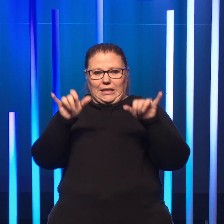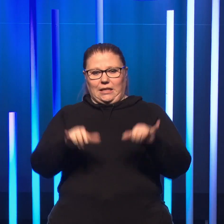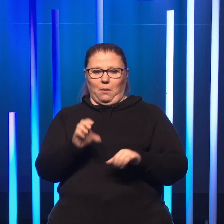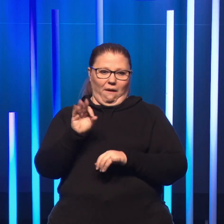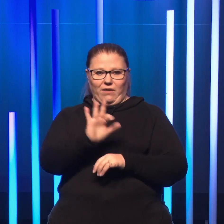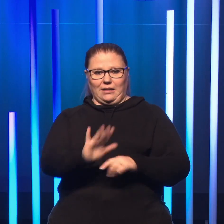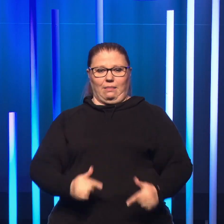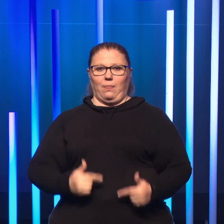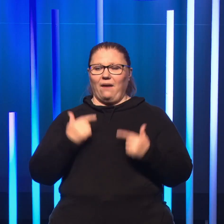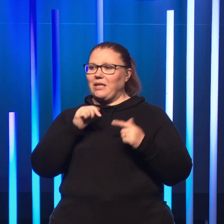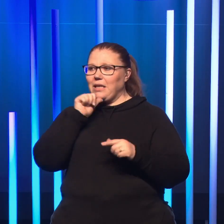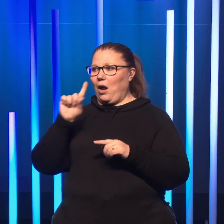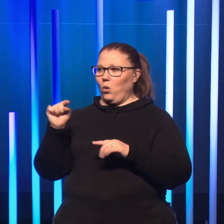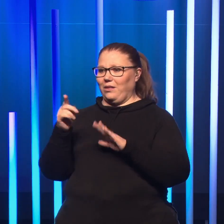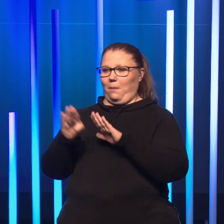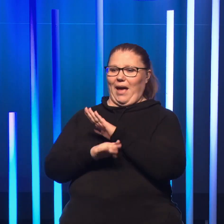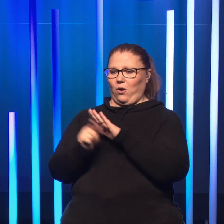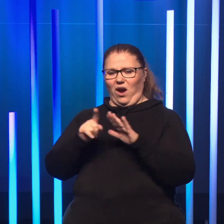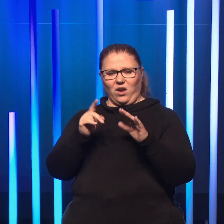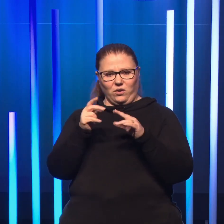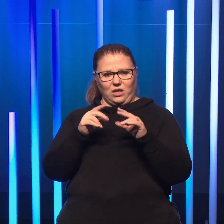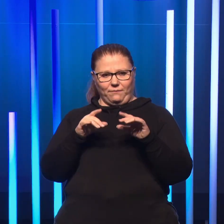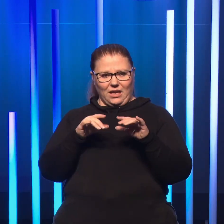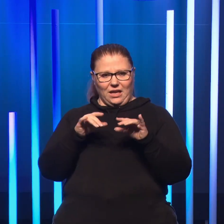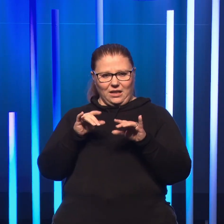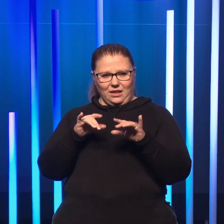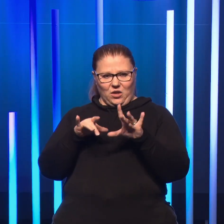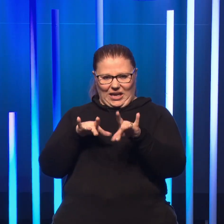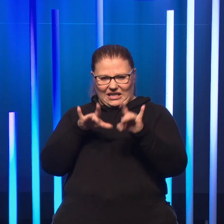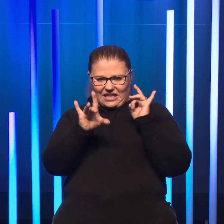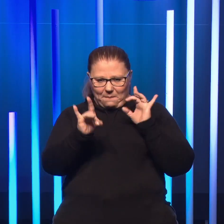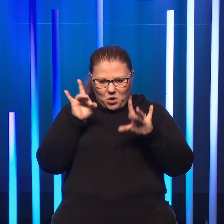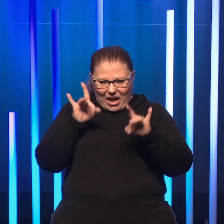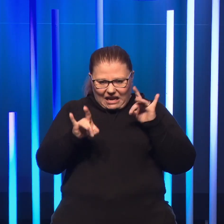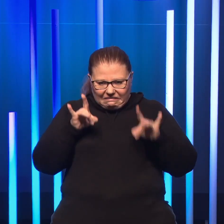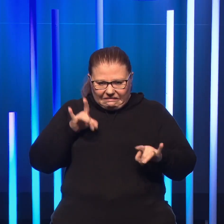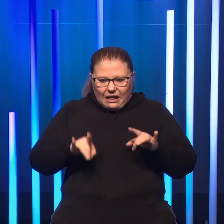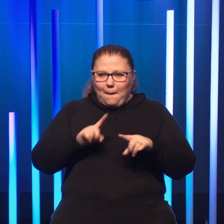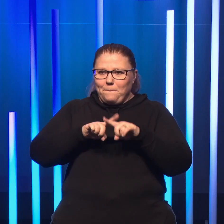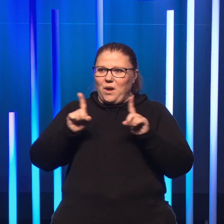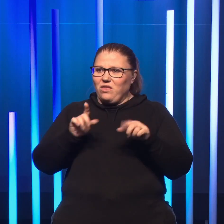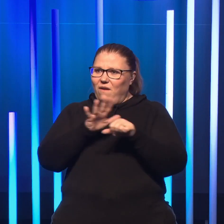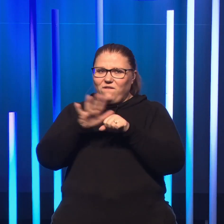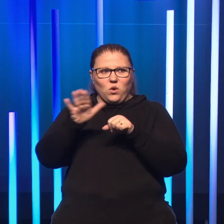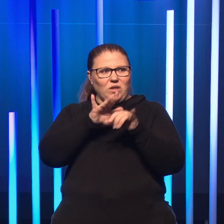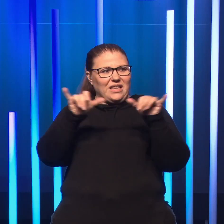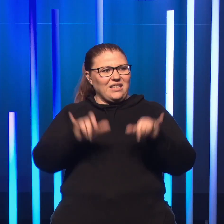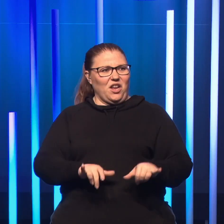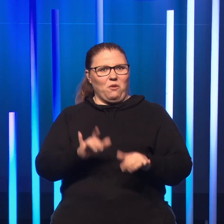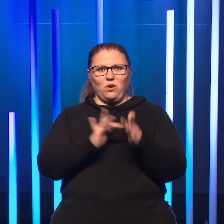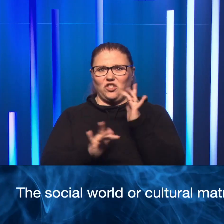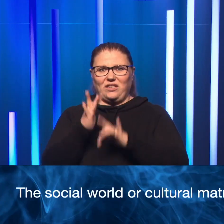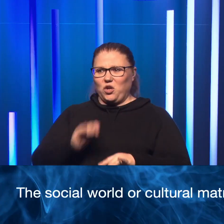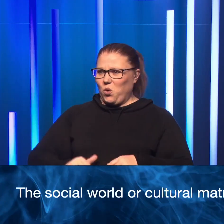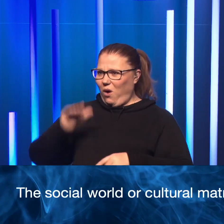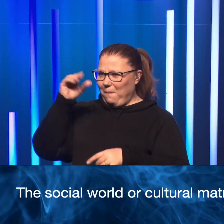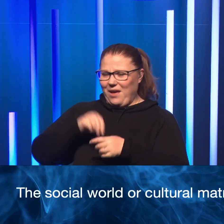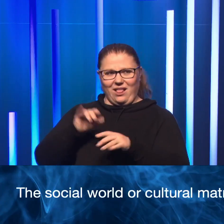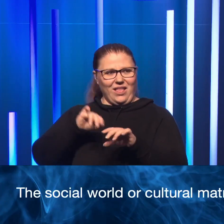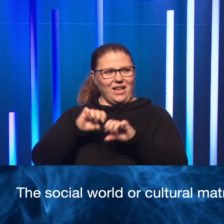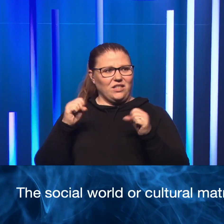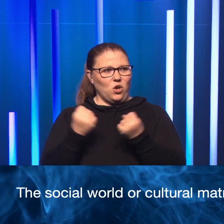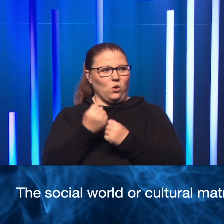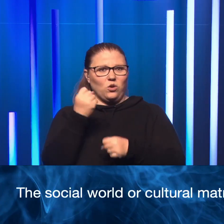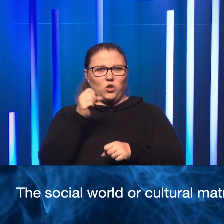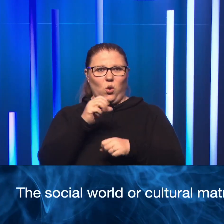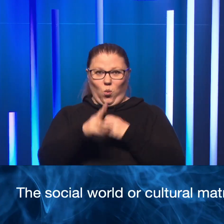It's not just background that you can separate, but it's just the entire matrix with which Jesus would have grown up in, right? That social world was in